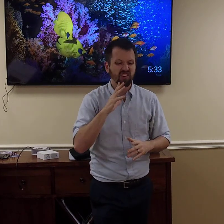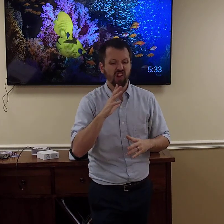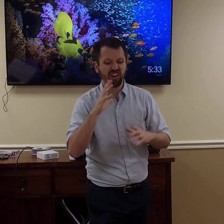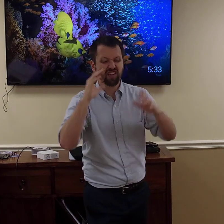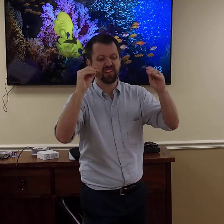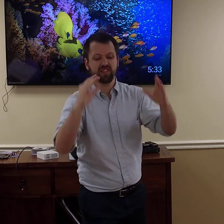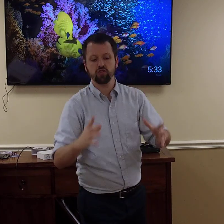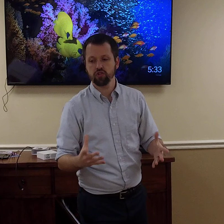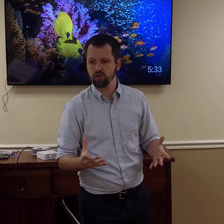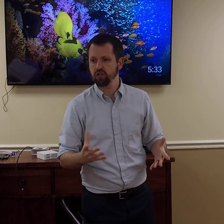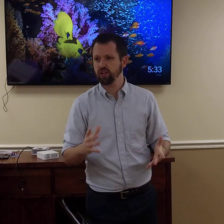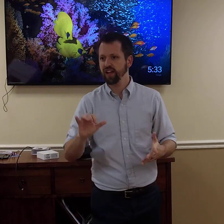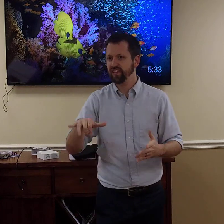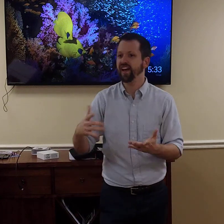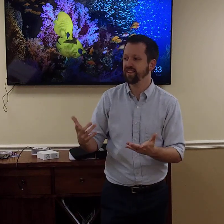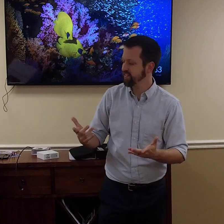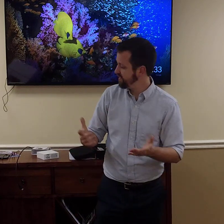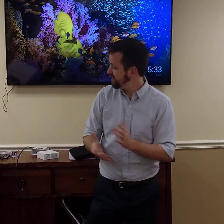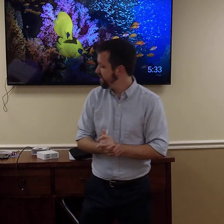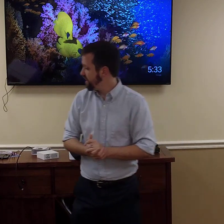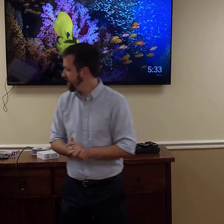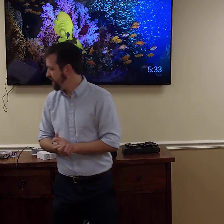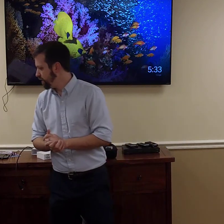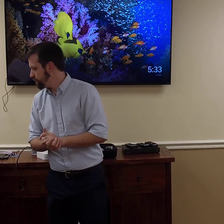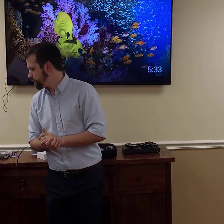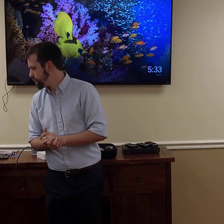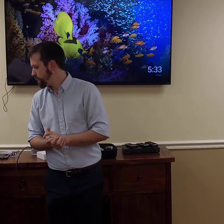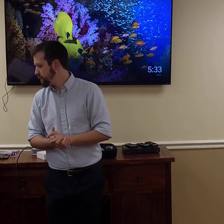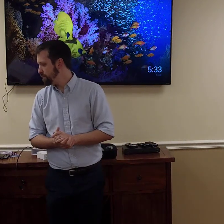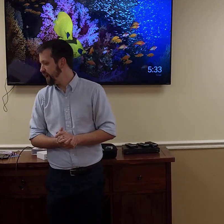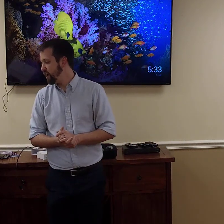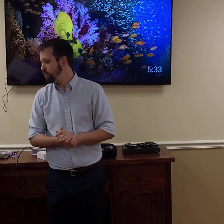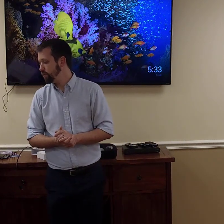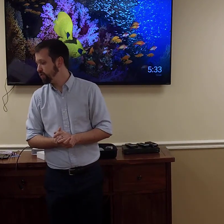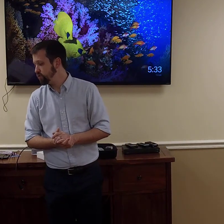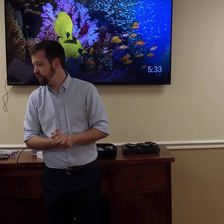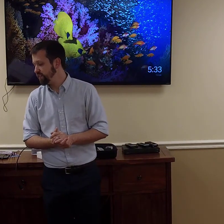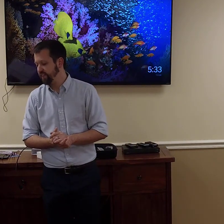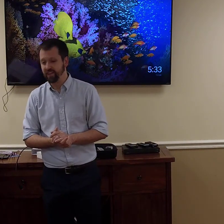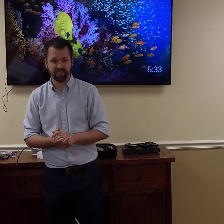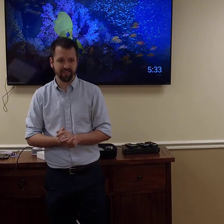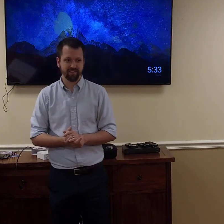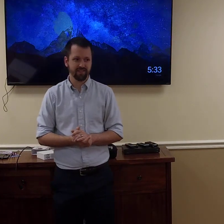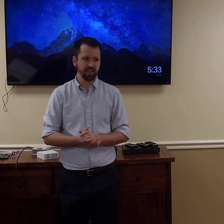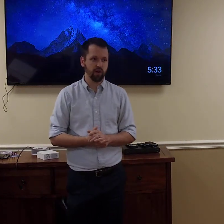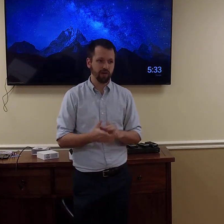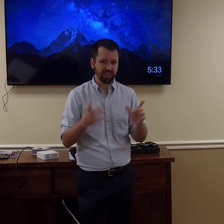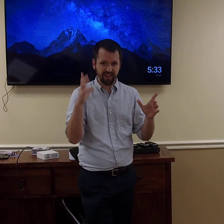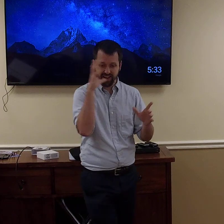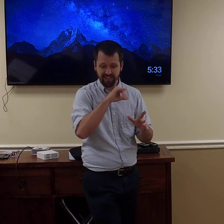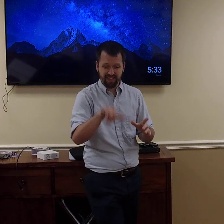talk to the teacher. Like that. My helper is 2 days late. Y'all want to take a guess at that